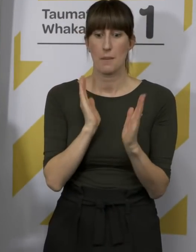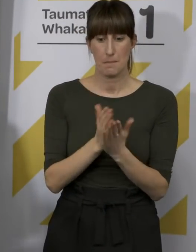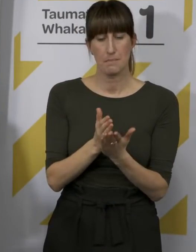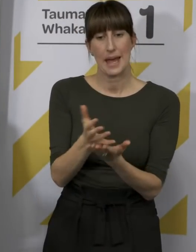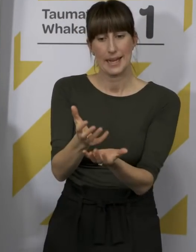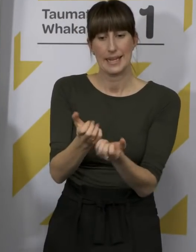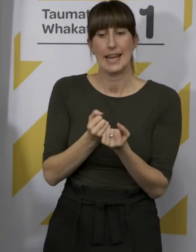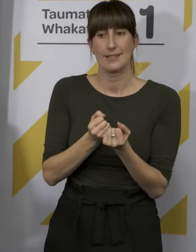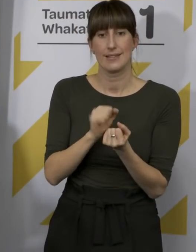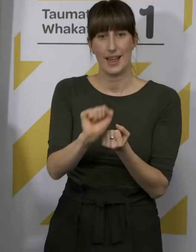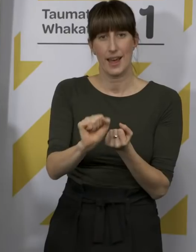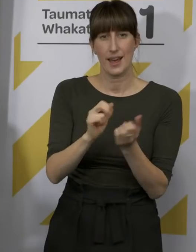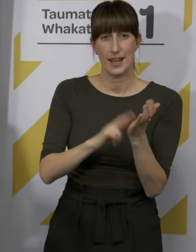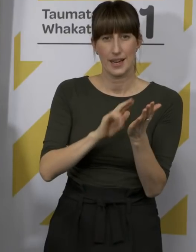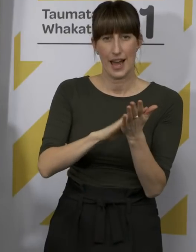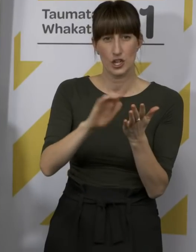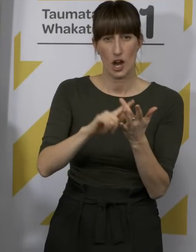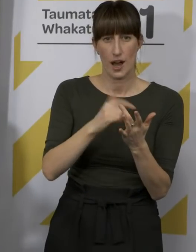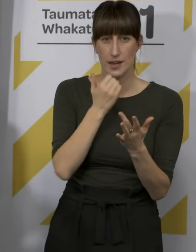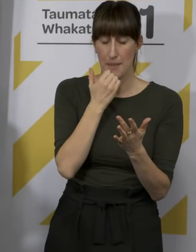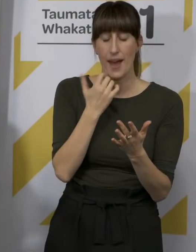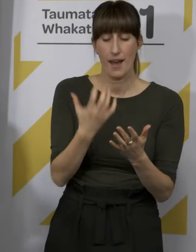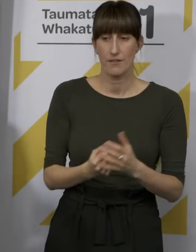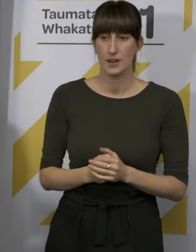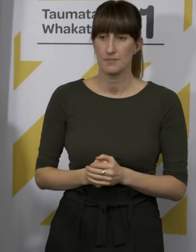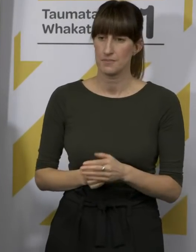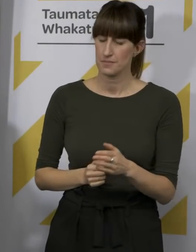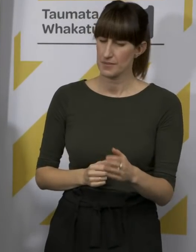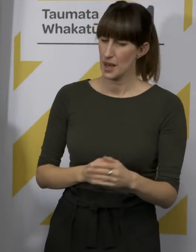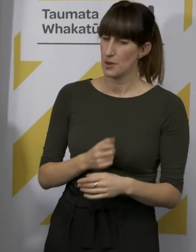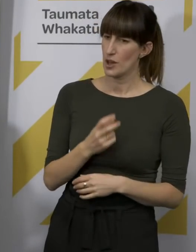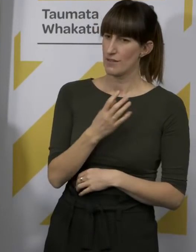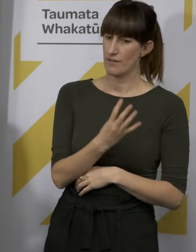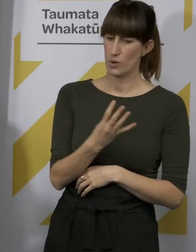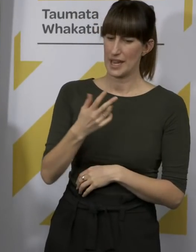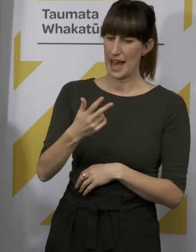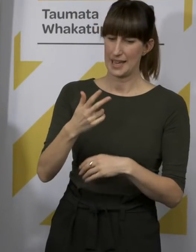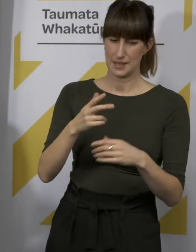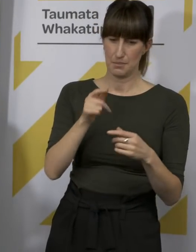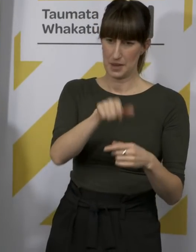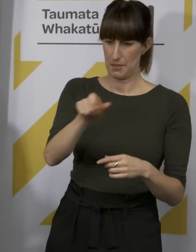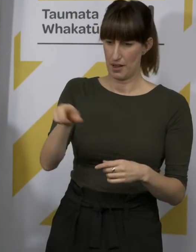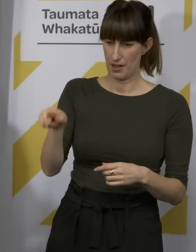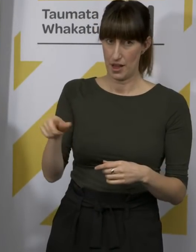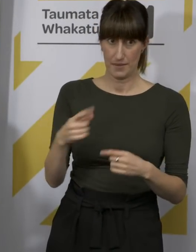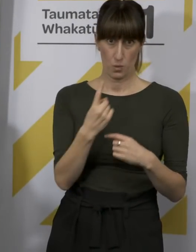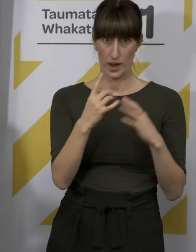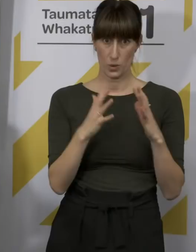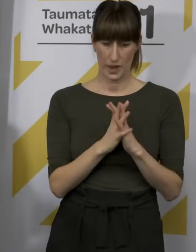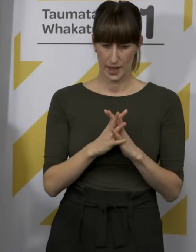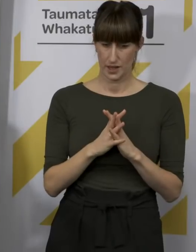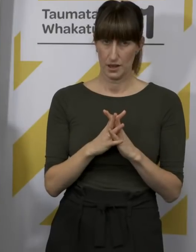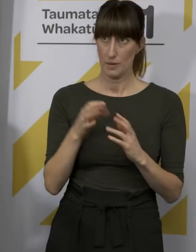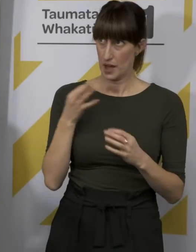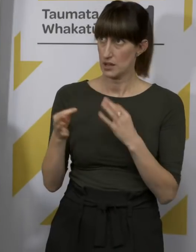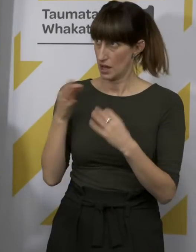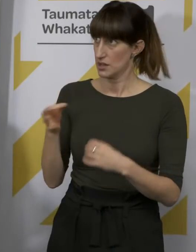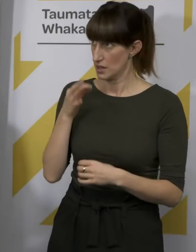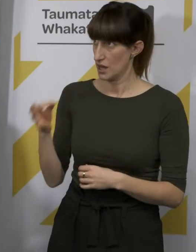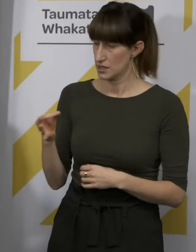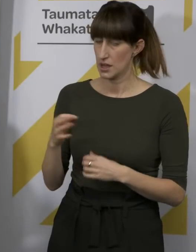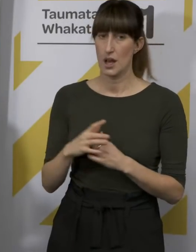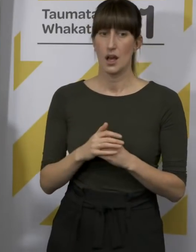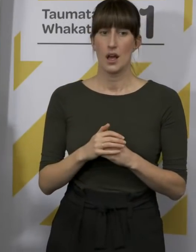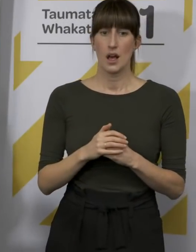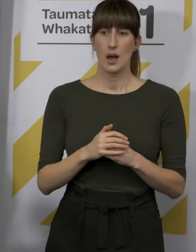look at that and say, you've got 48 cases there. It's been a week. We've been asking how many of them. It was a prerequisite to be tested before